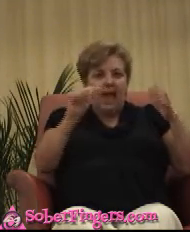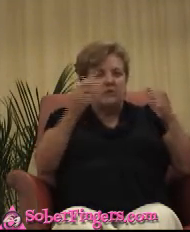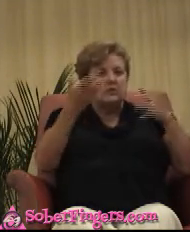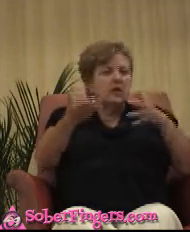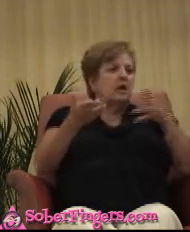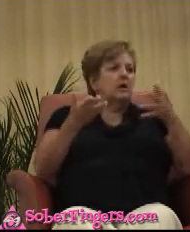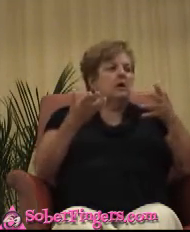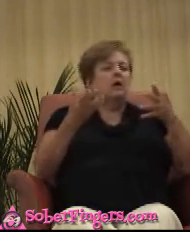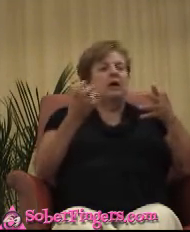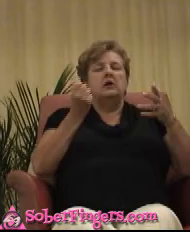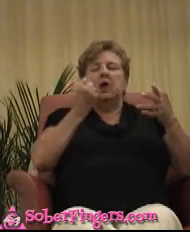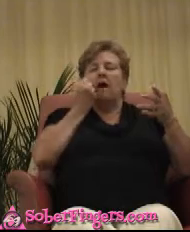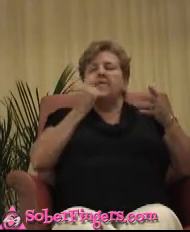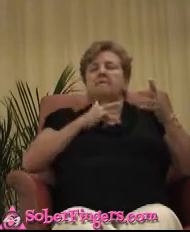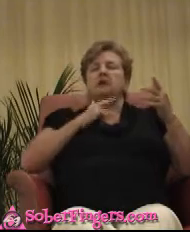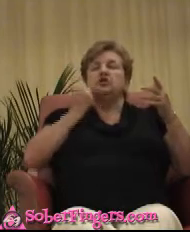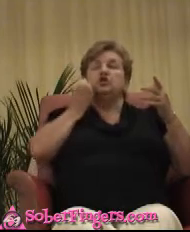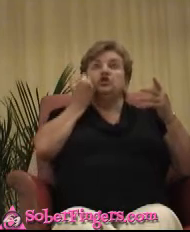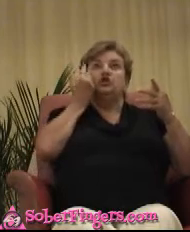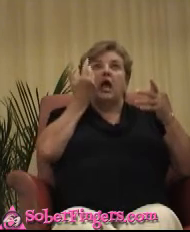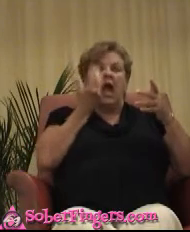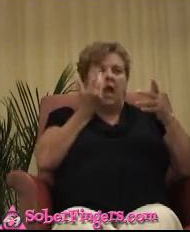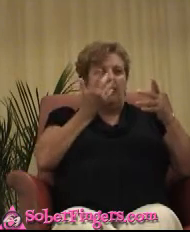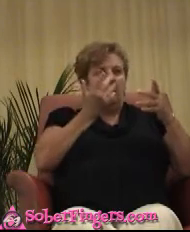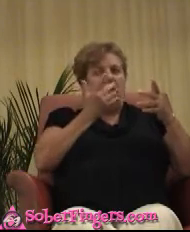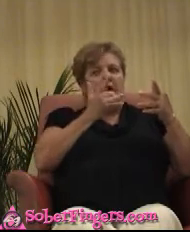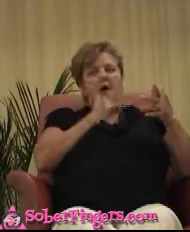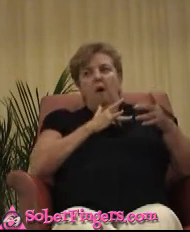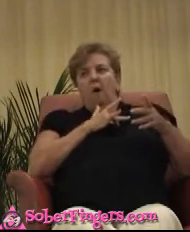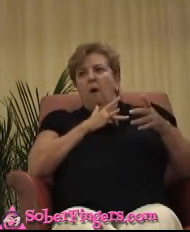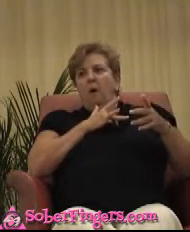Deep, deep, penetrating shame and disgrace.